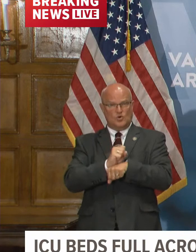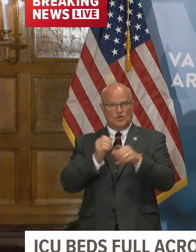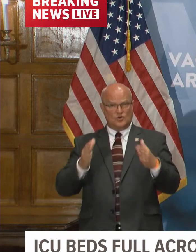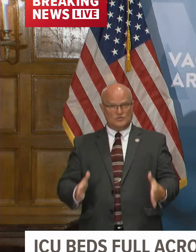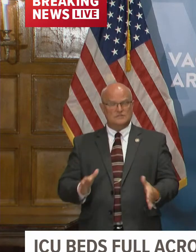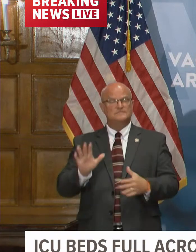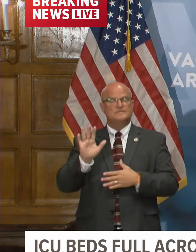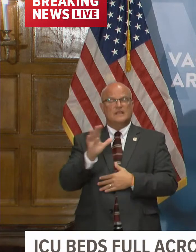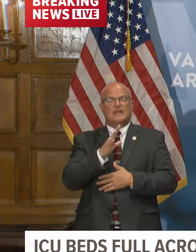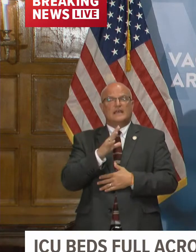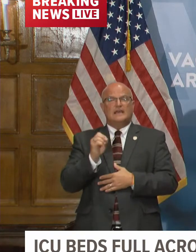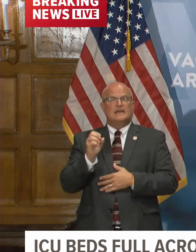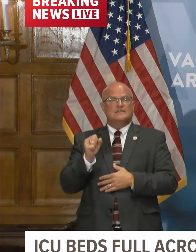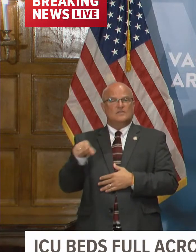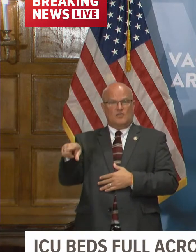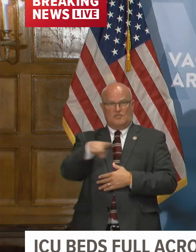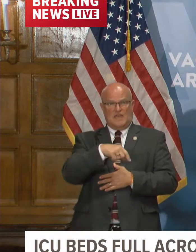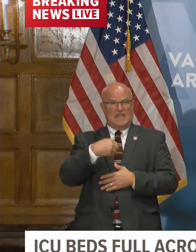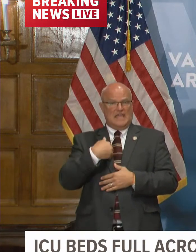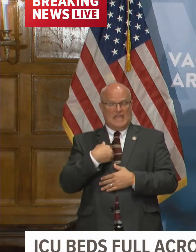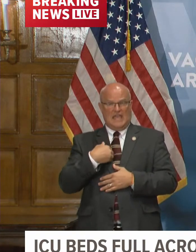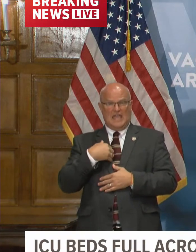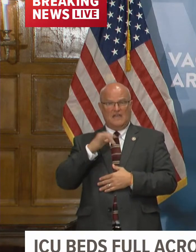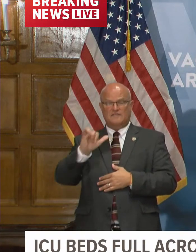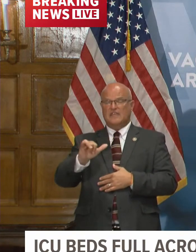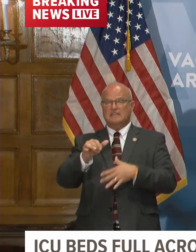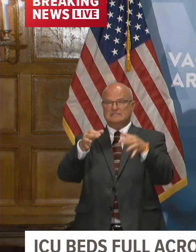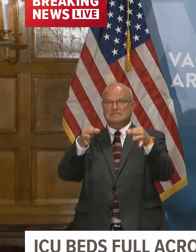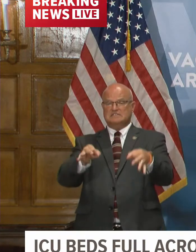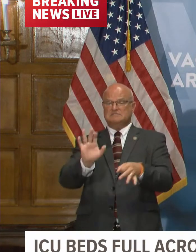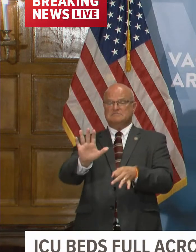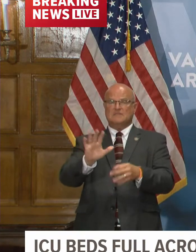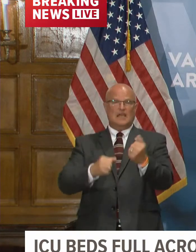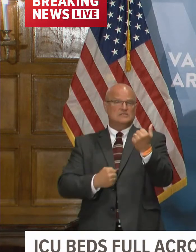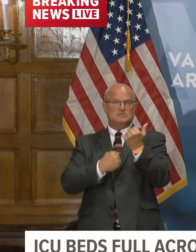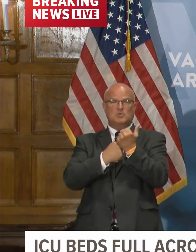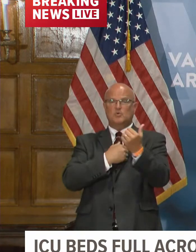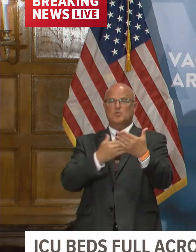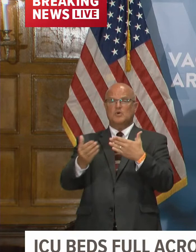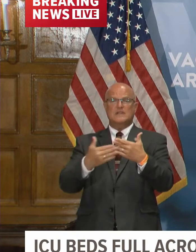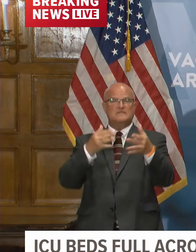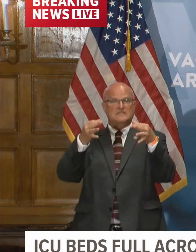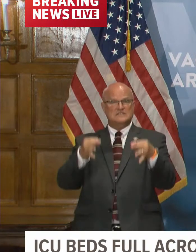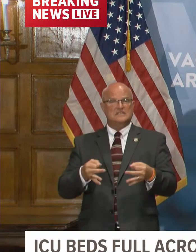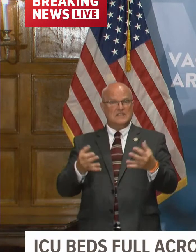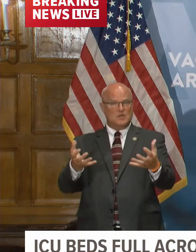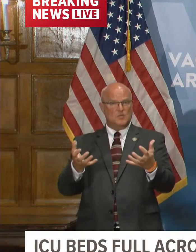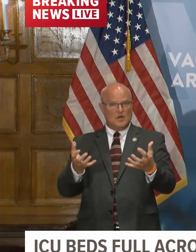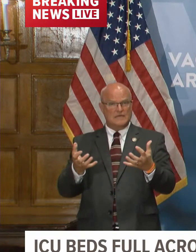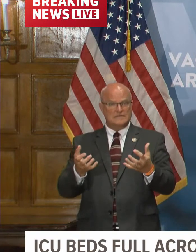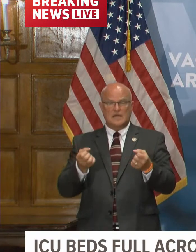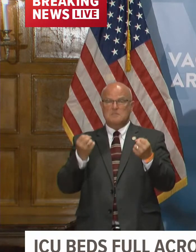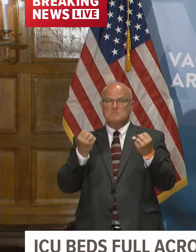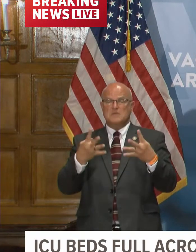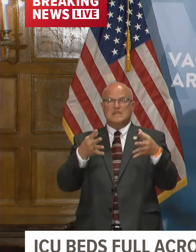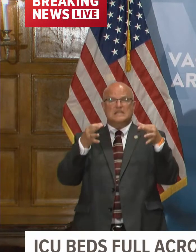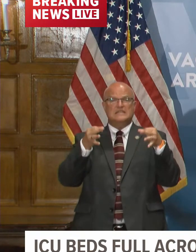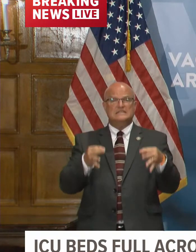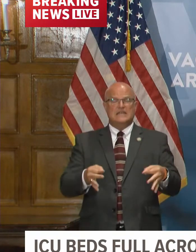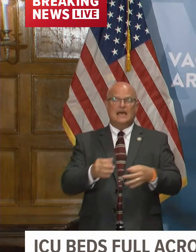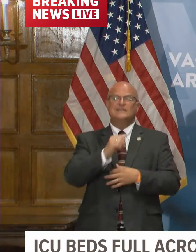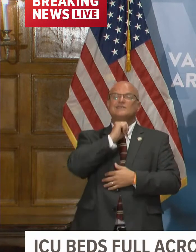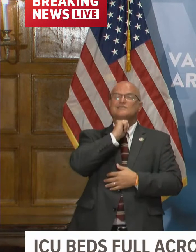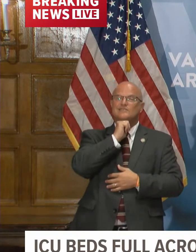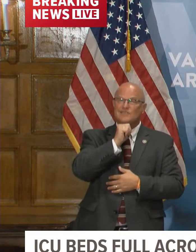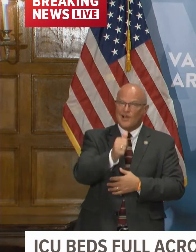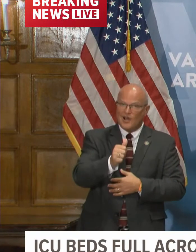workplace, and so they have that prerogative. I support them in making that decision. Many will decide